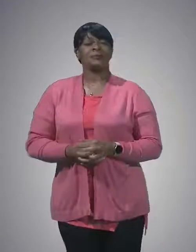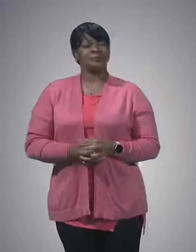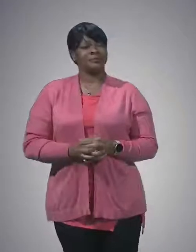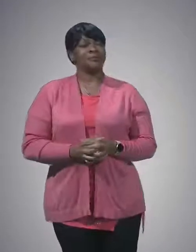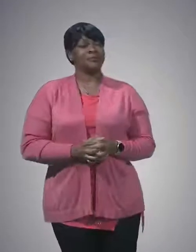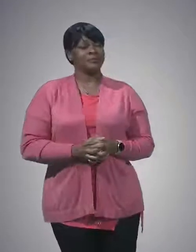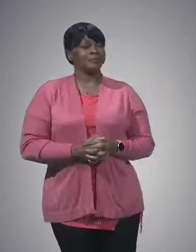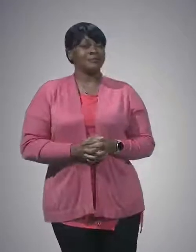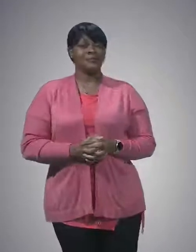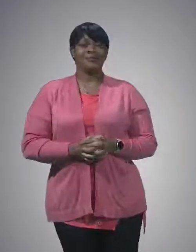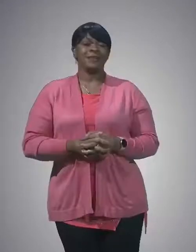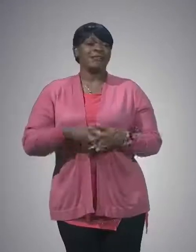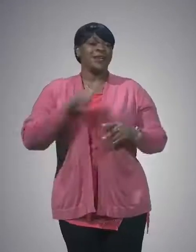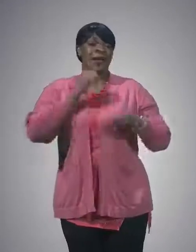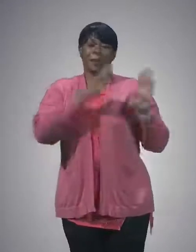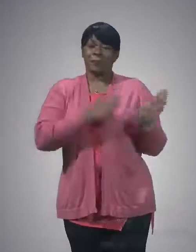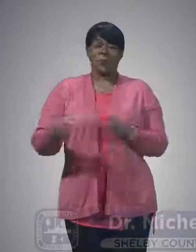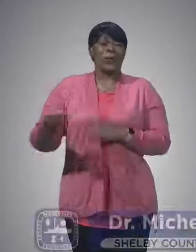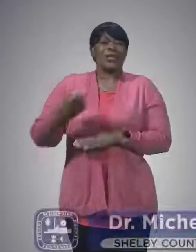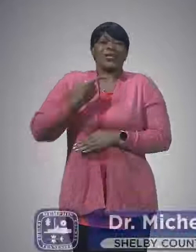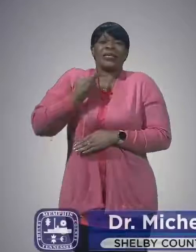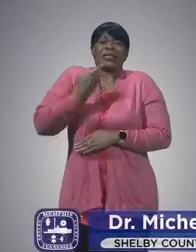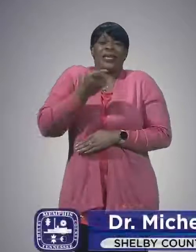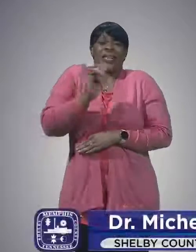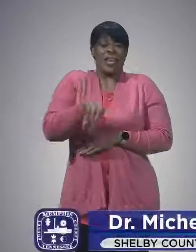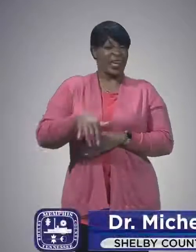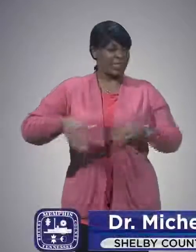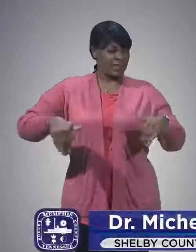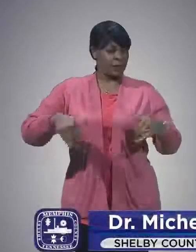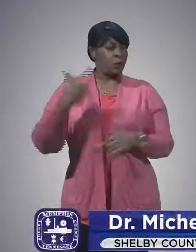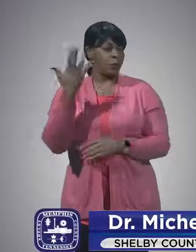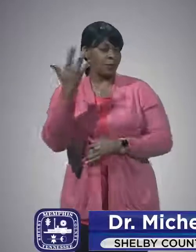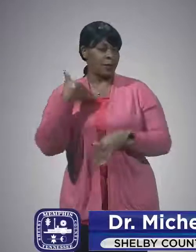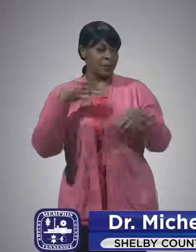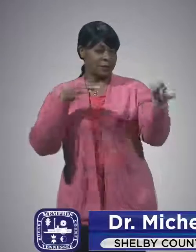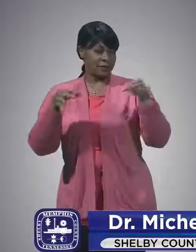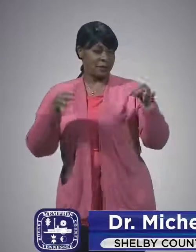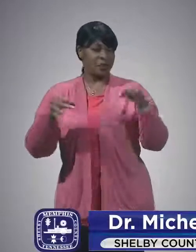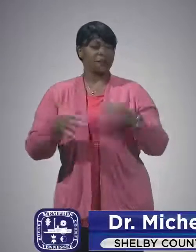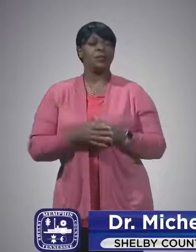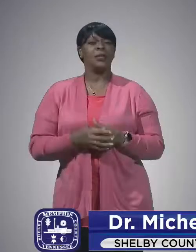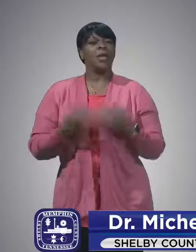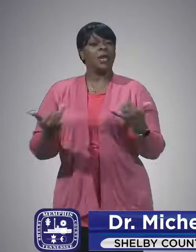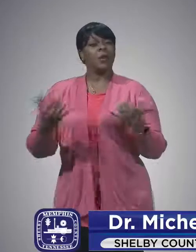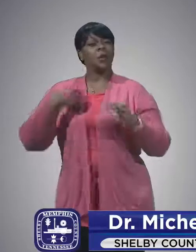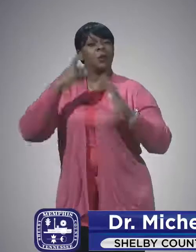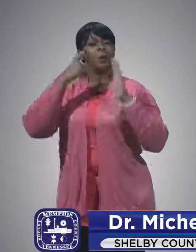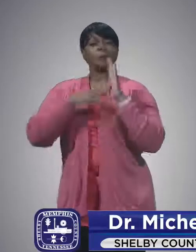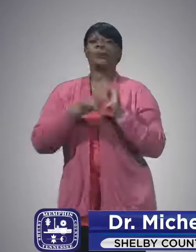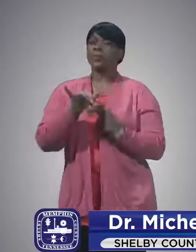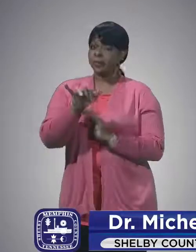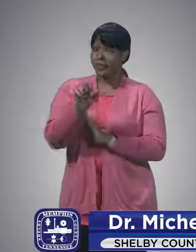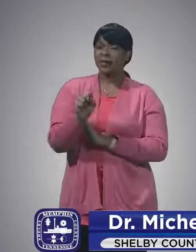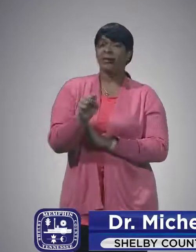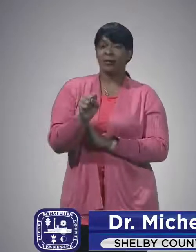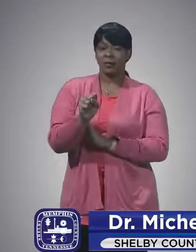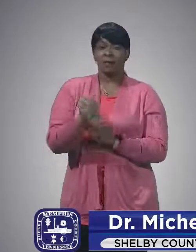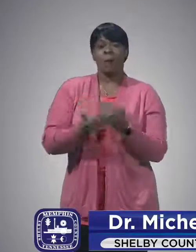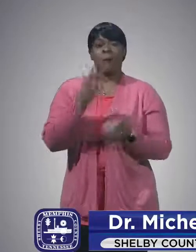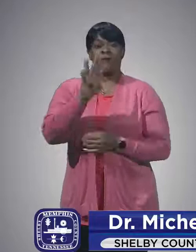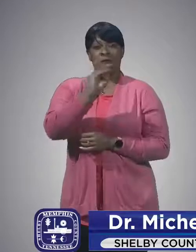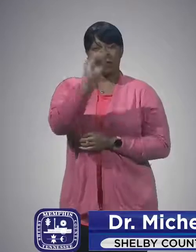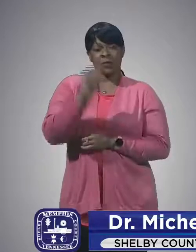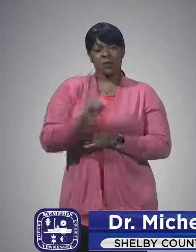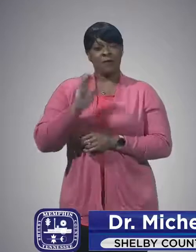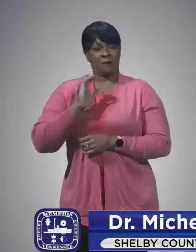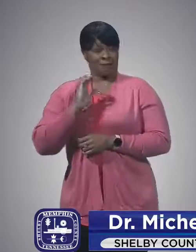Well, I'm not prepared to say that yet, and I'll tell you why. So right now what we're seeing is, yes, we're seeing almost 40%